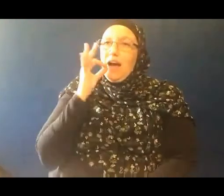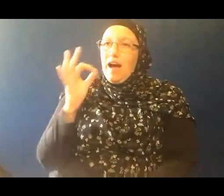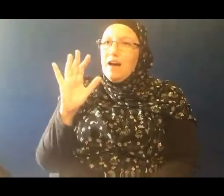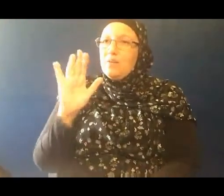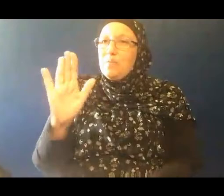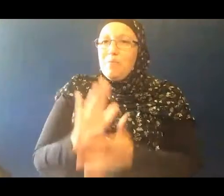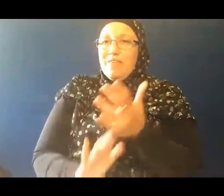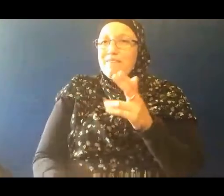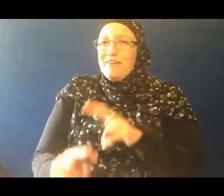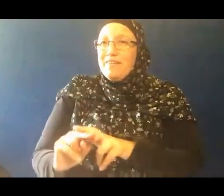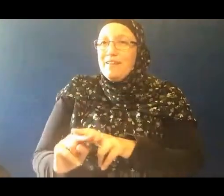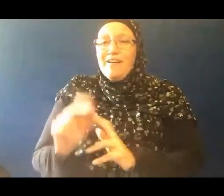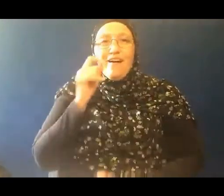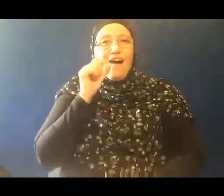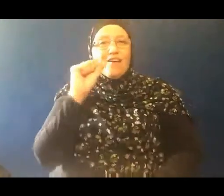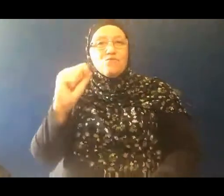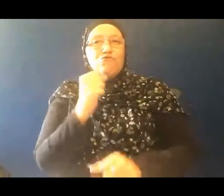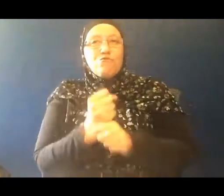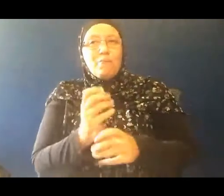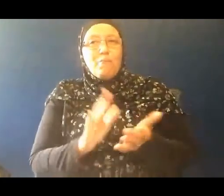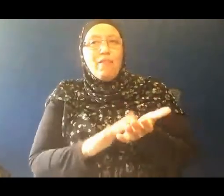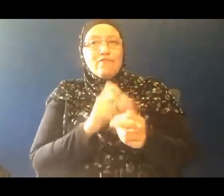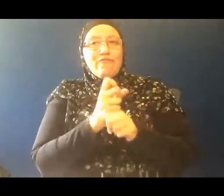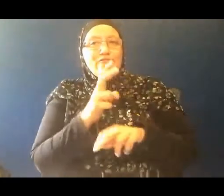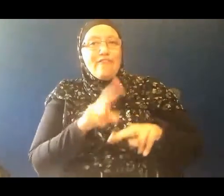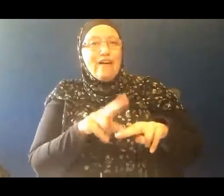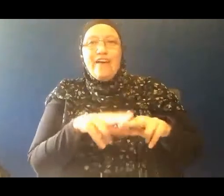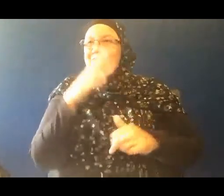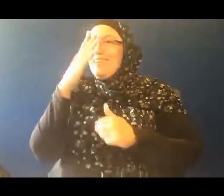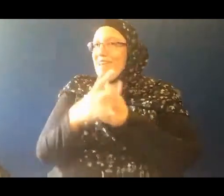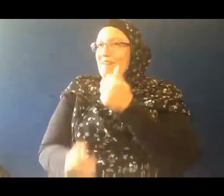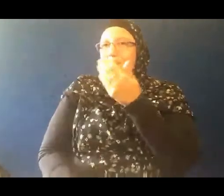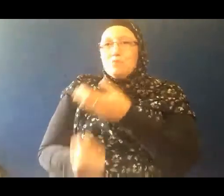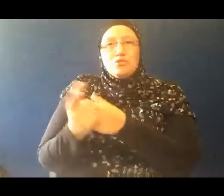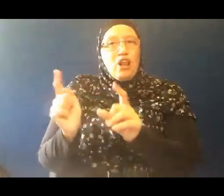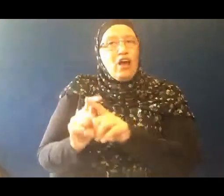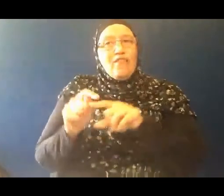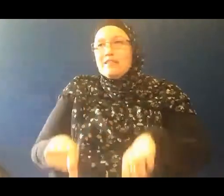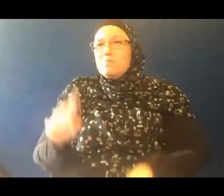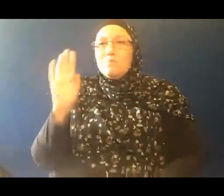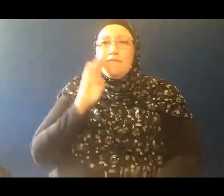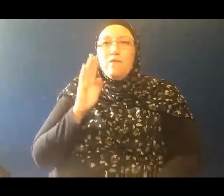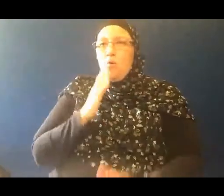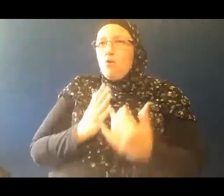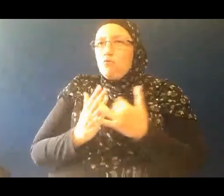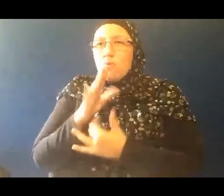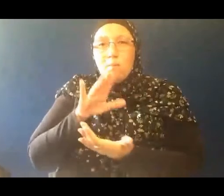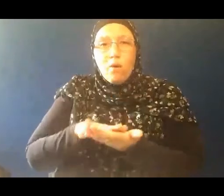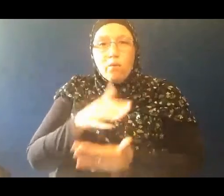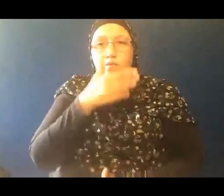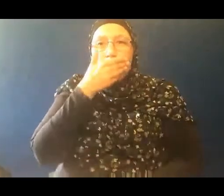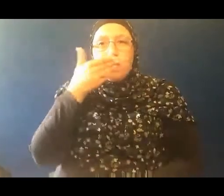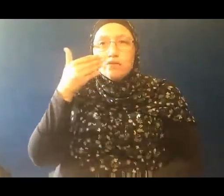your grandparents are alive, even ask them. They never had this experience that during the months of Ramadan and